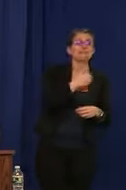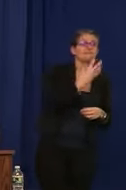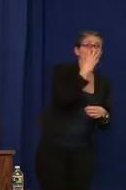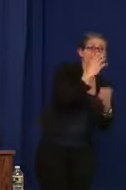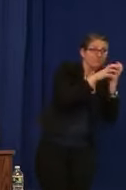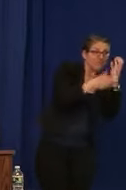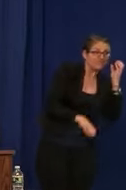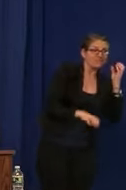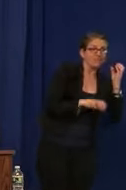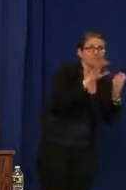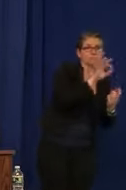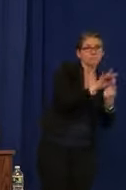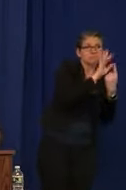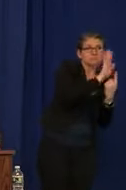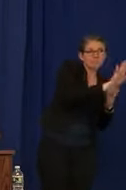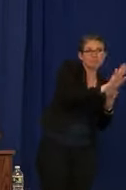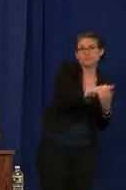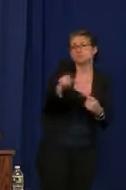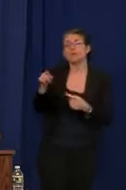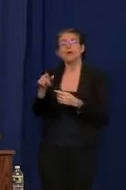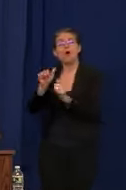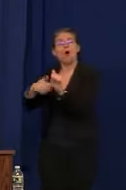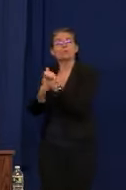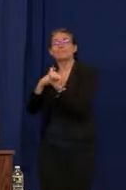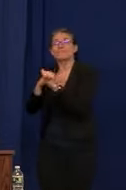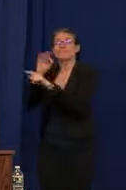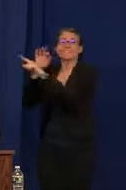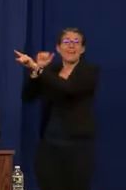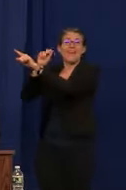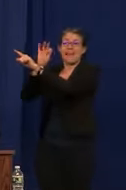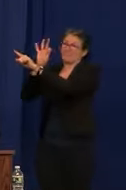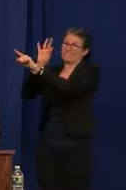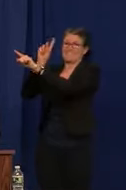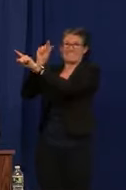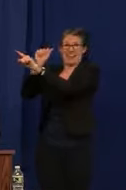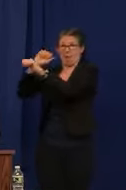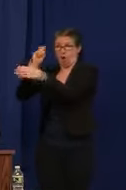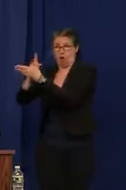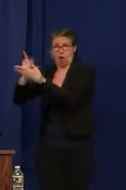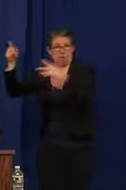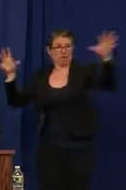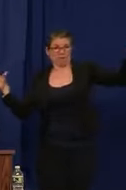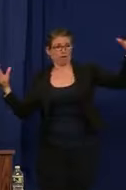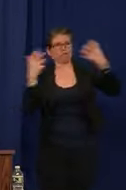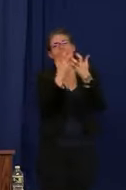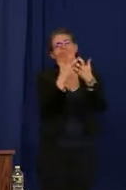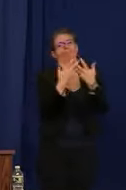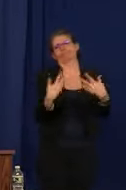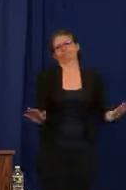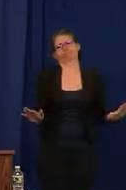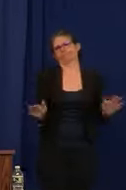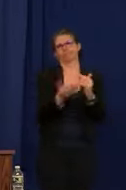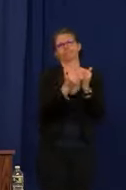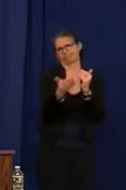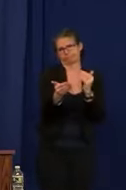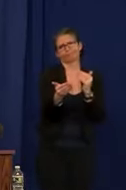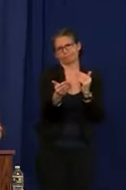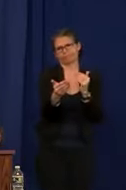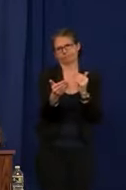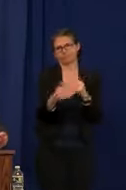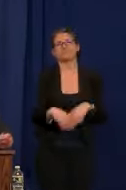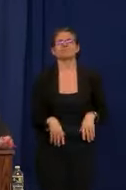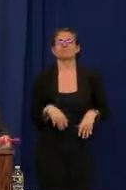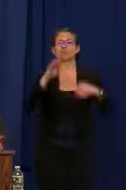that one singular number of all ventilators and then the number that are available. So thank you very much, everyone, for your time